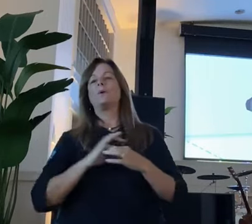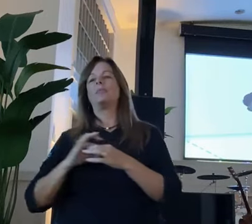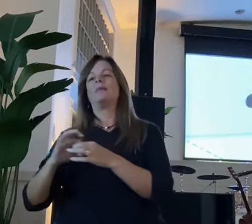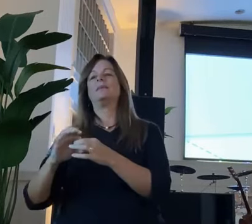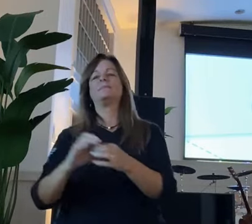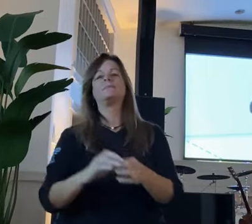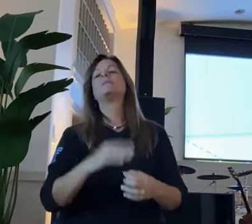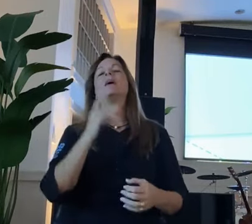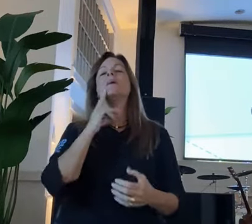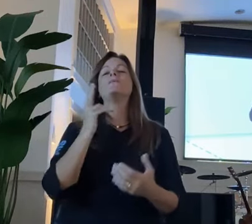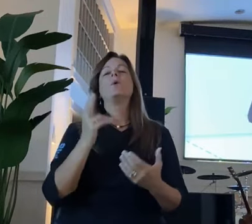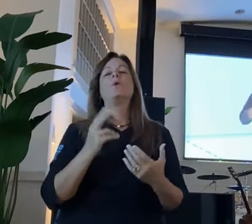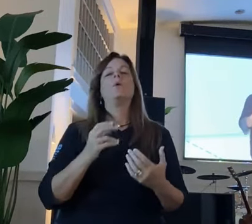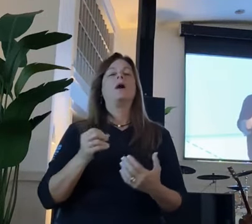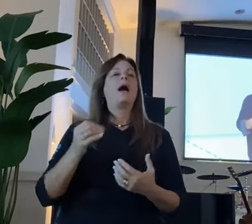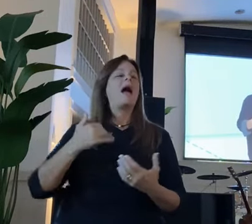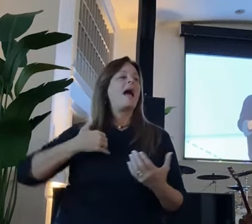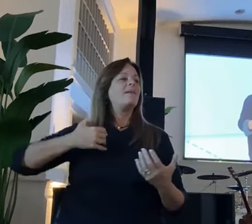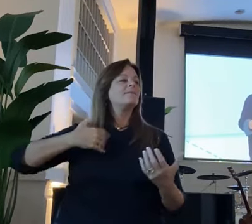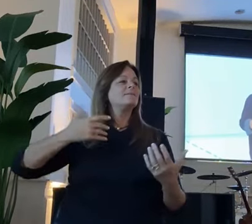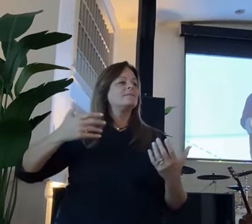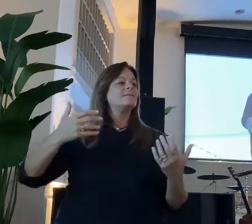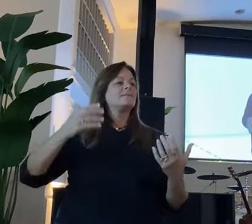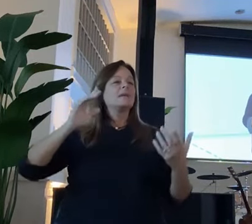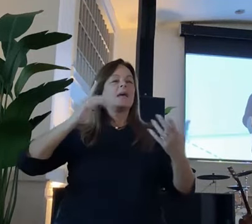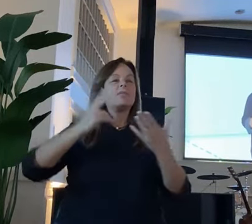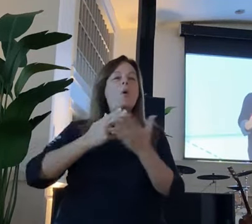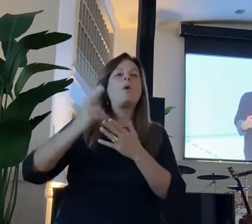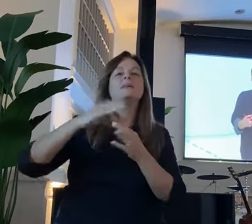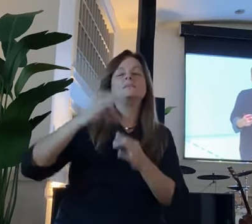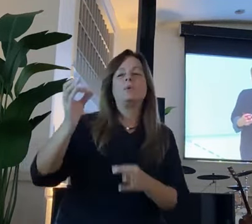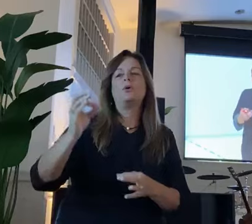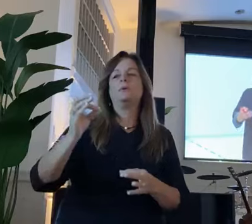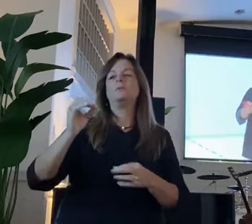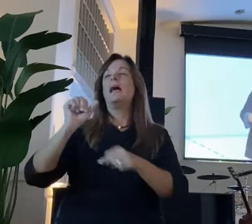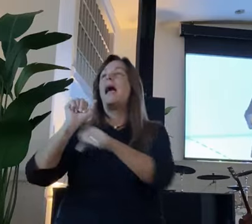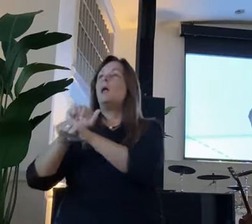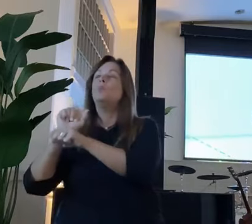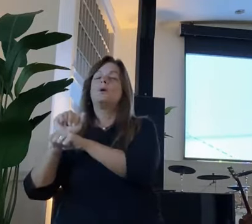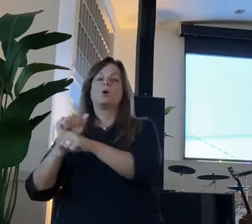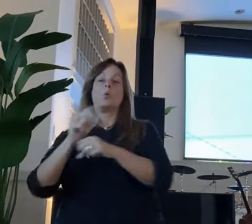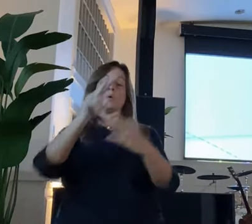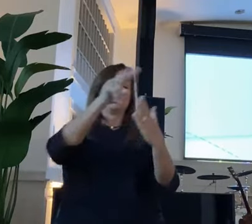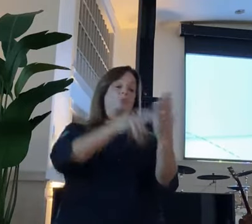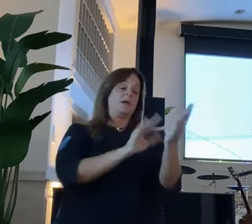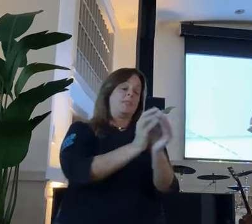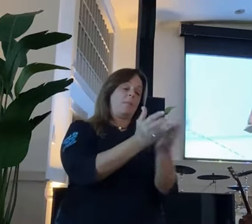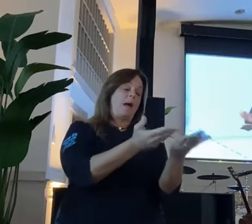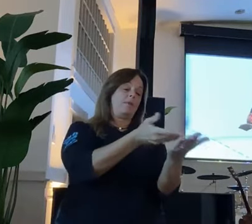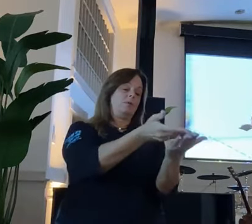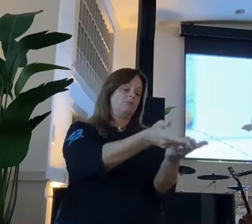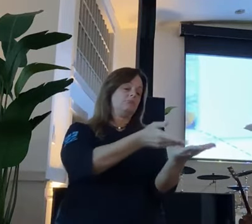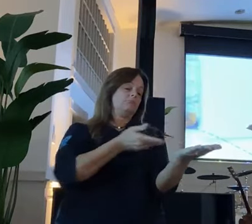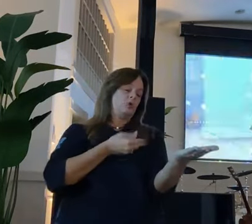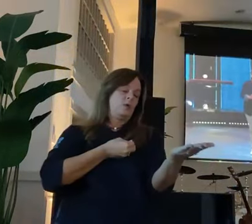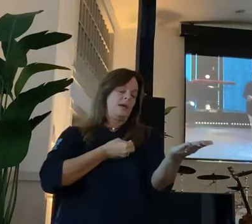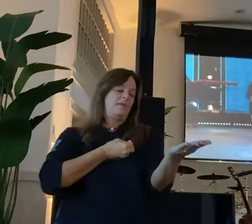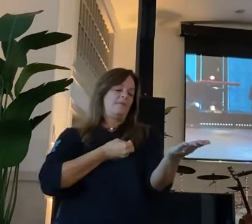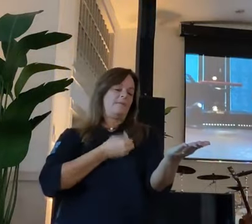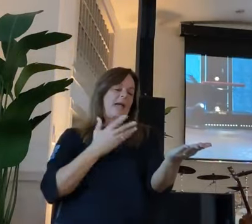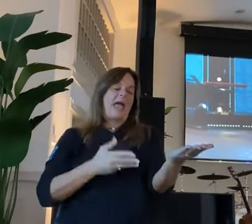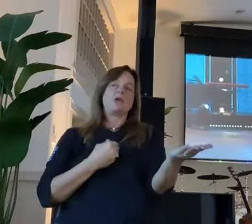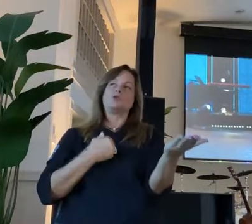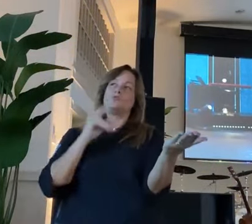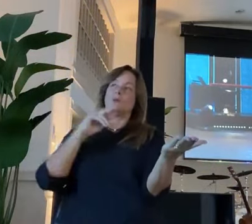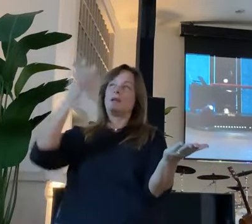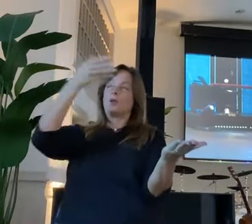work in you, is the Spirit doing that work, and you've got to work with Him. You've heard me say before that when you read the Bible, you're given the Holy Spirit something to work